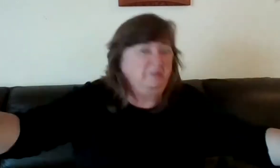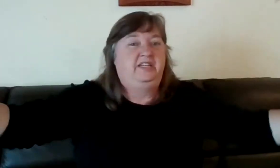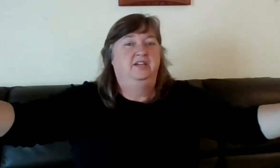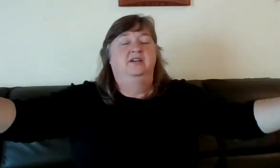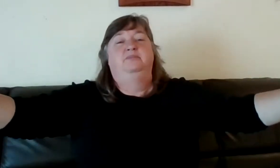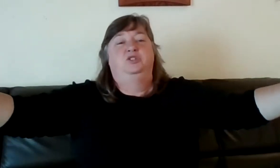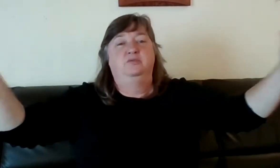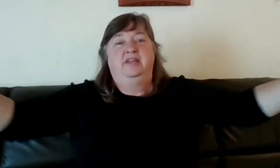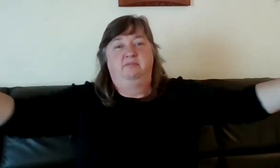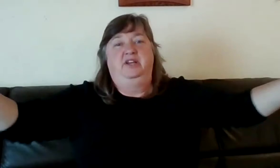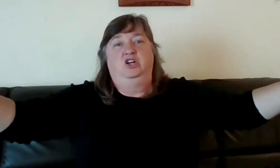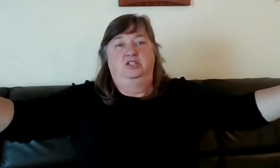Big. But you would make it bigger.